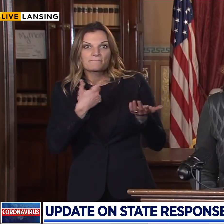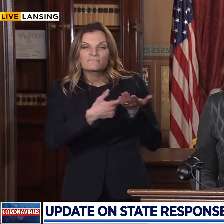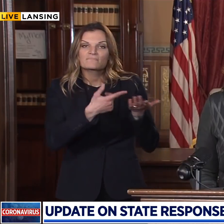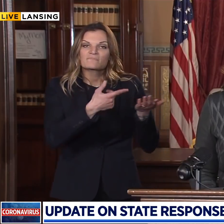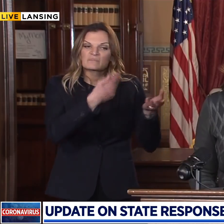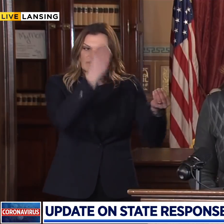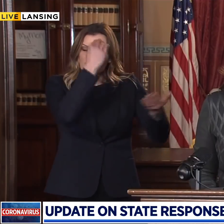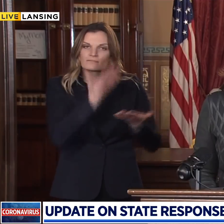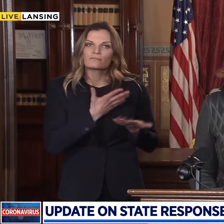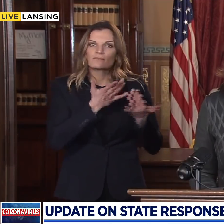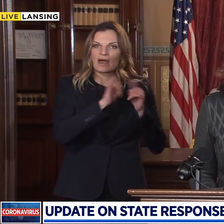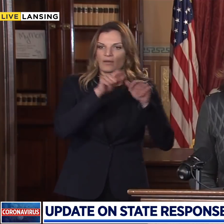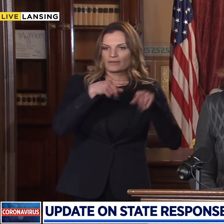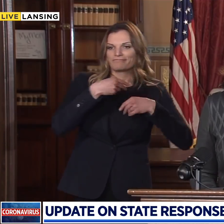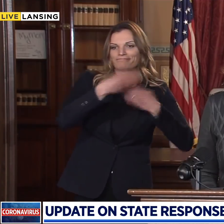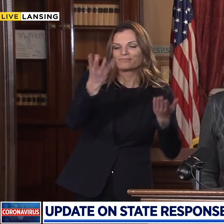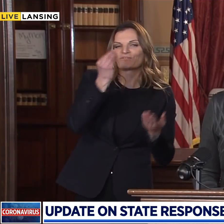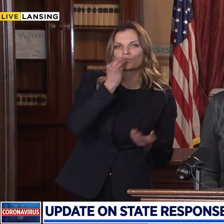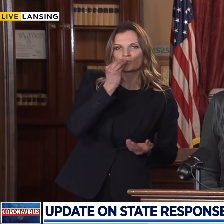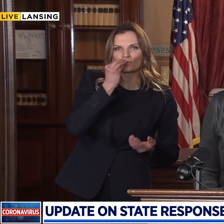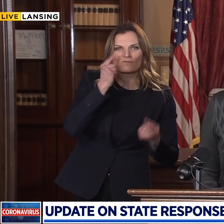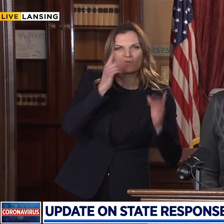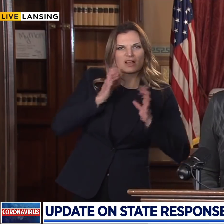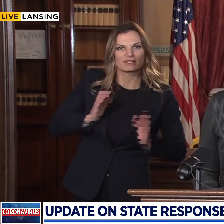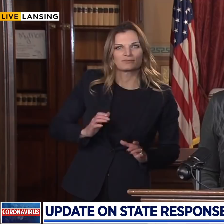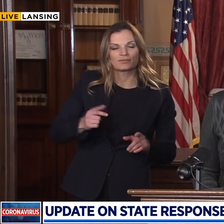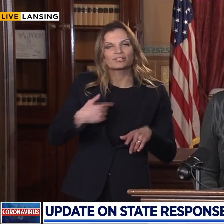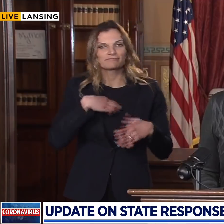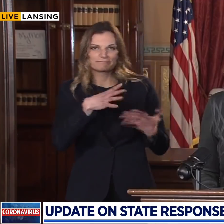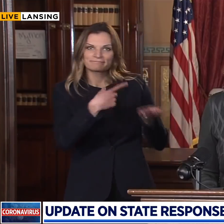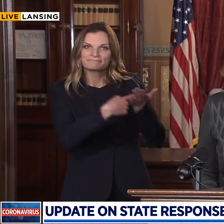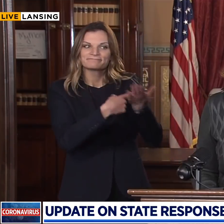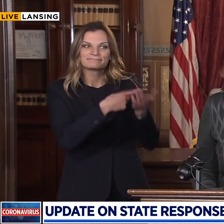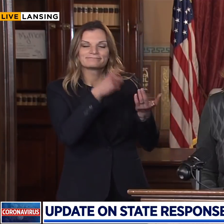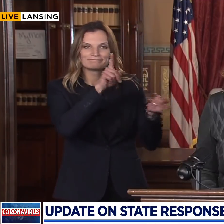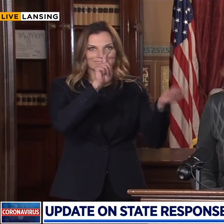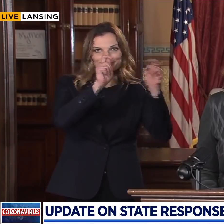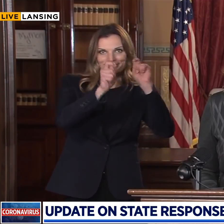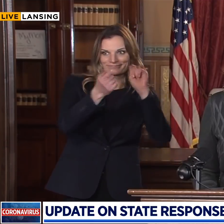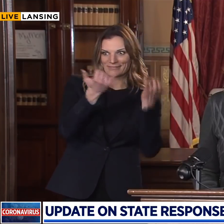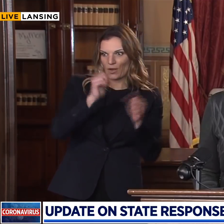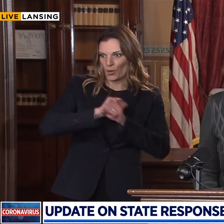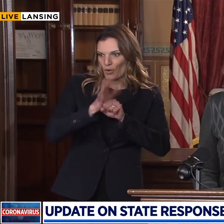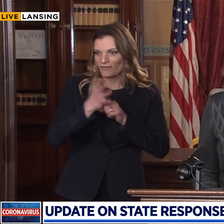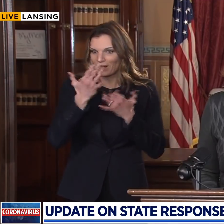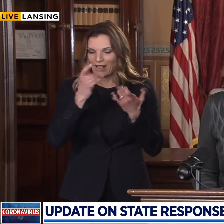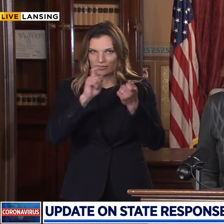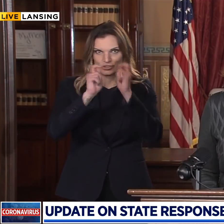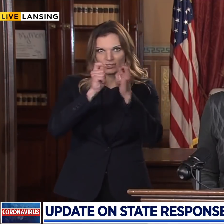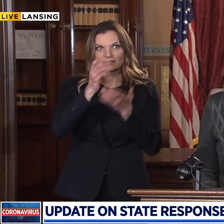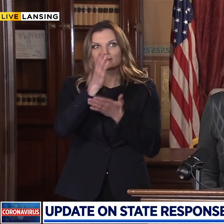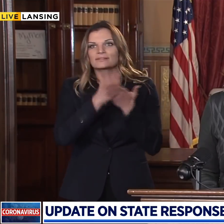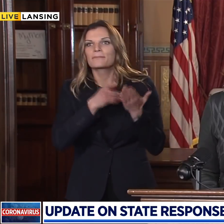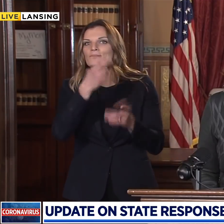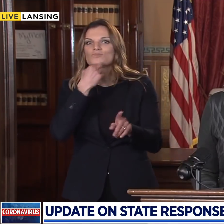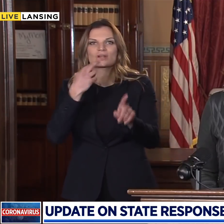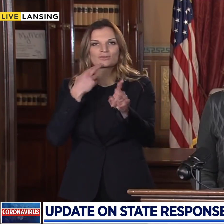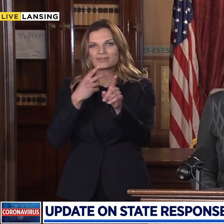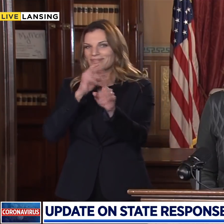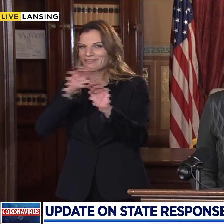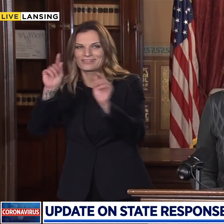to their customers, takeout. They changed their model. I know not every restaurant has done that or has been able to do